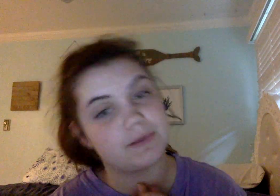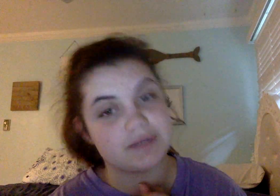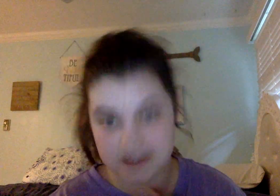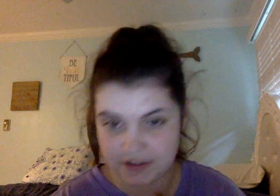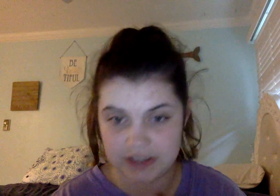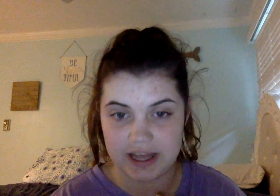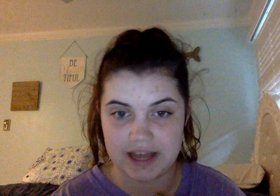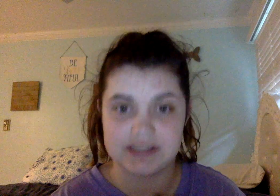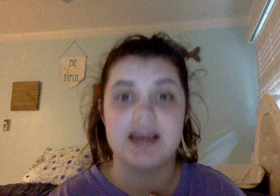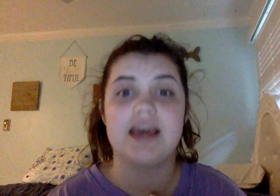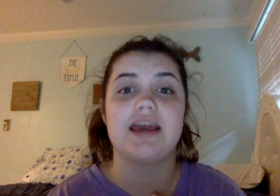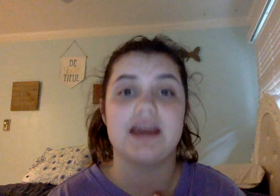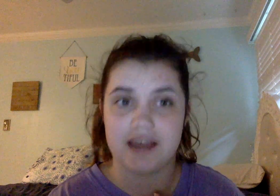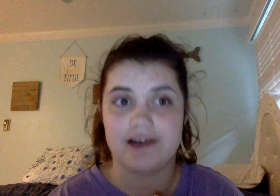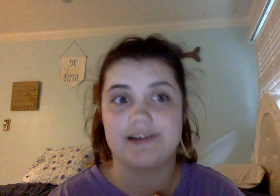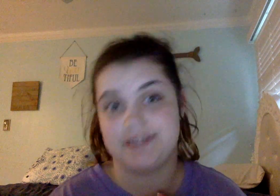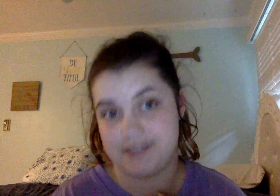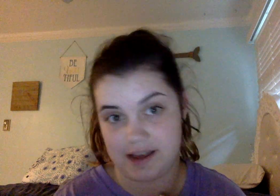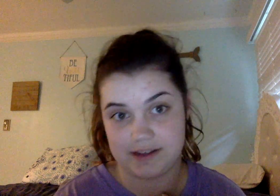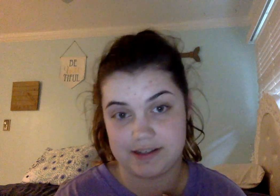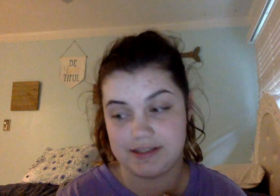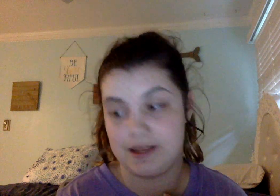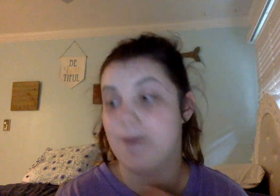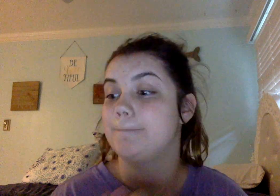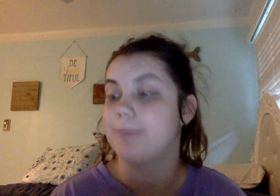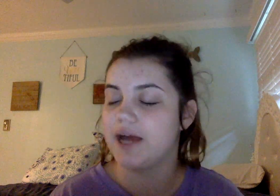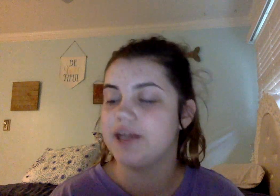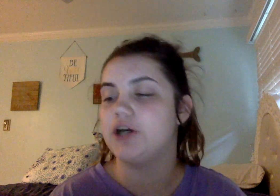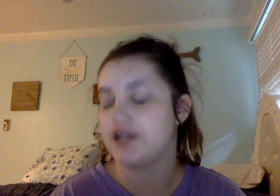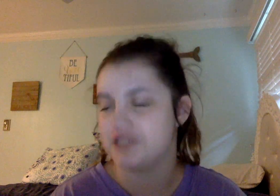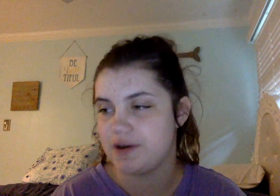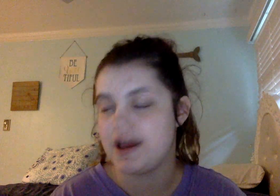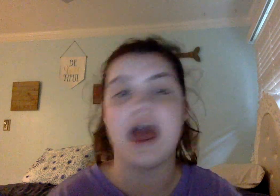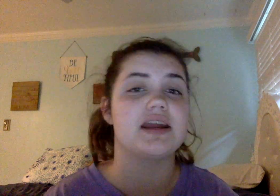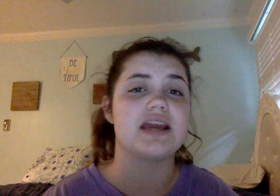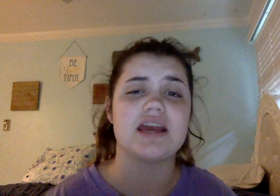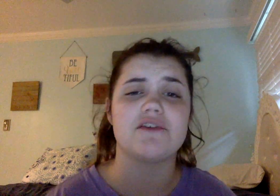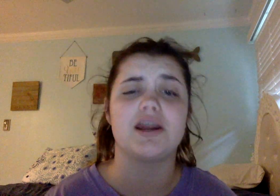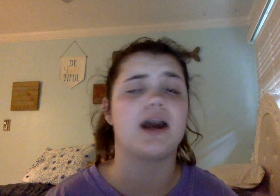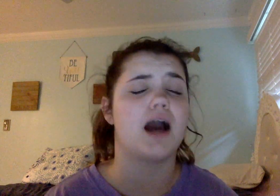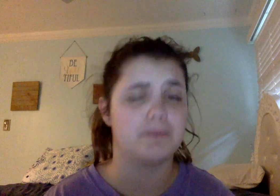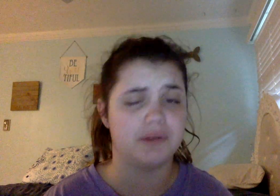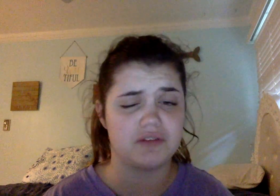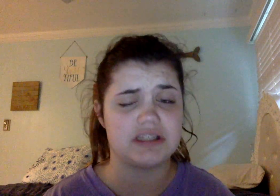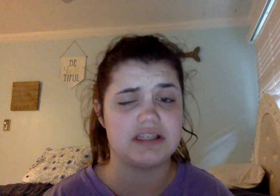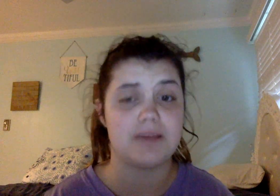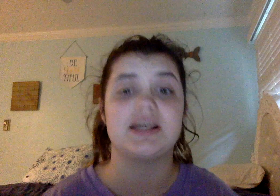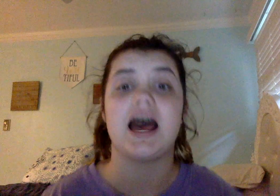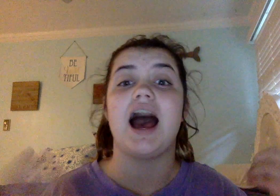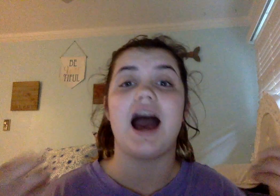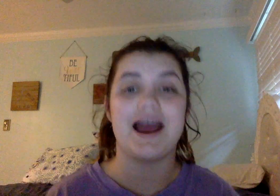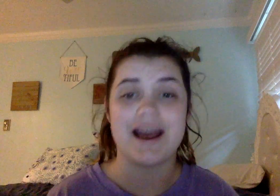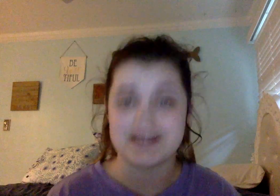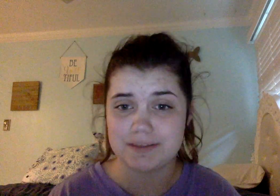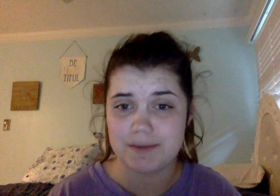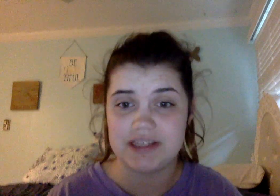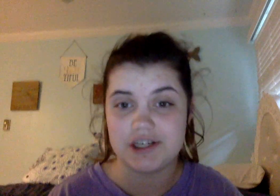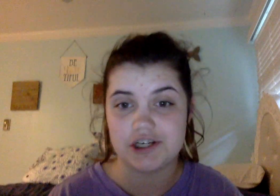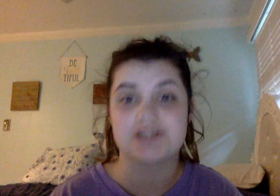almost every class. It kind of sucks, but you got to do it. And even a couple of these tips, I asked my teachers,